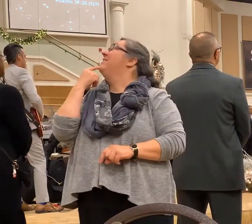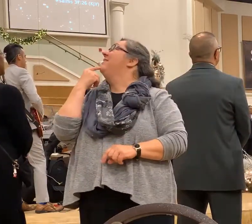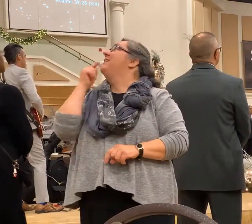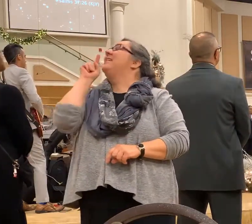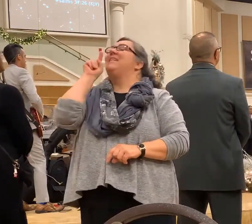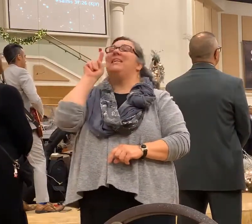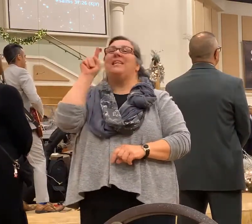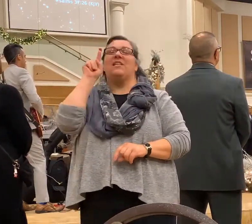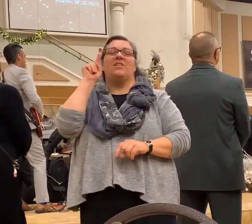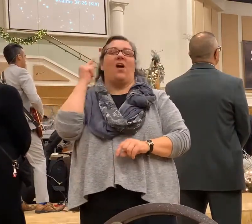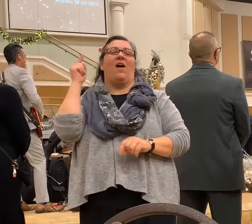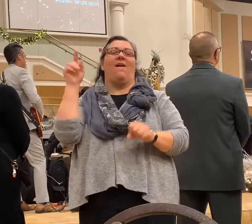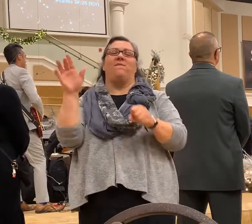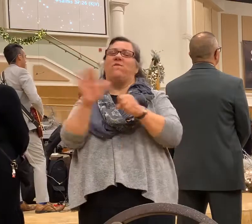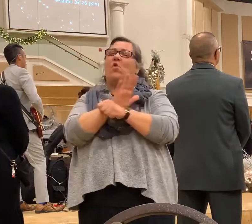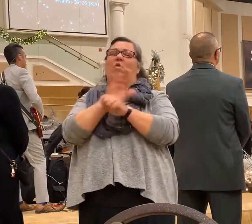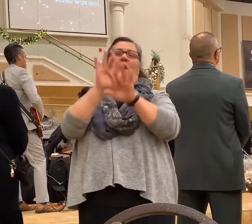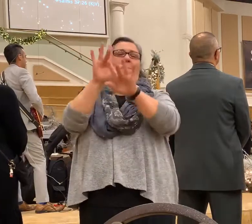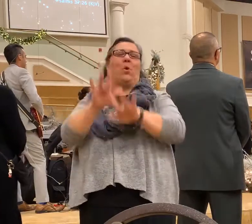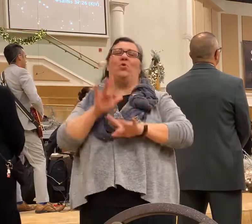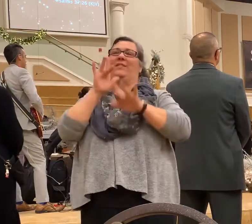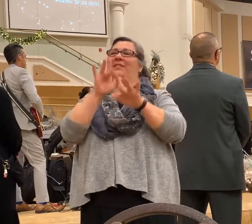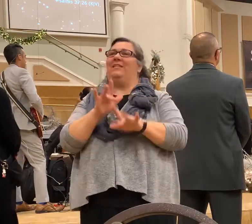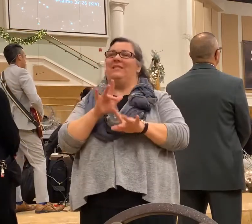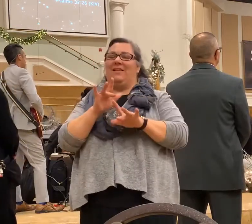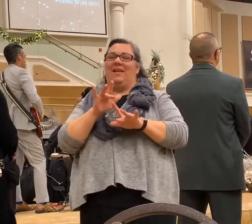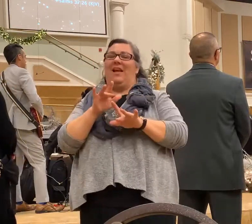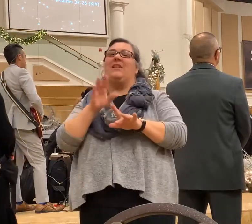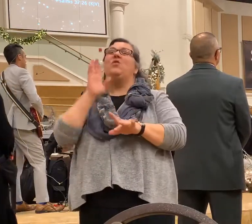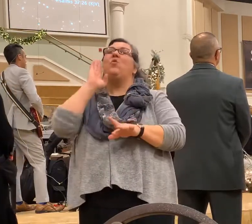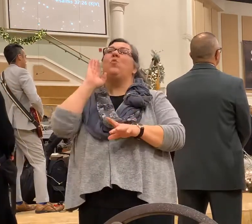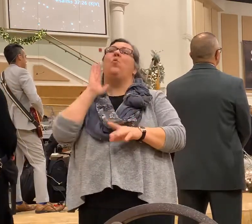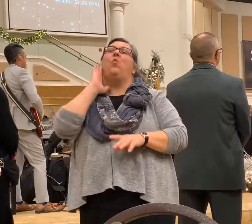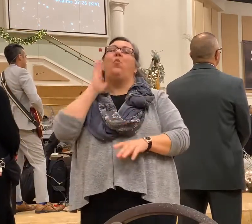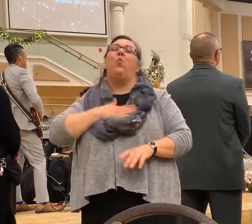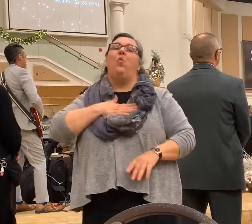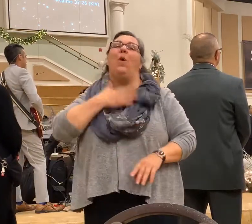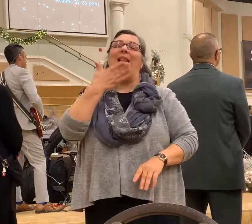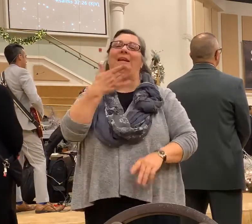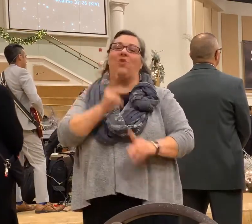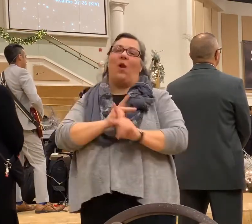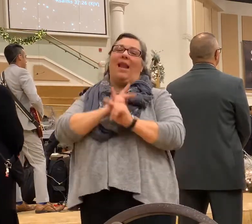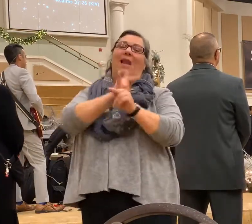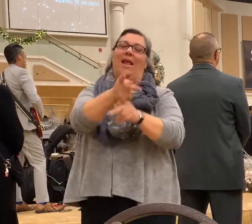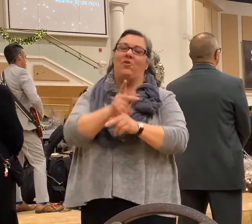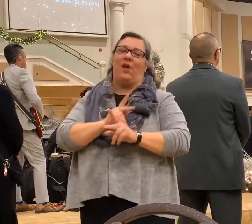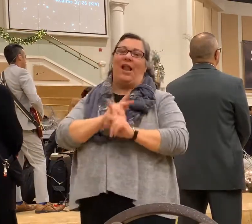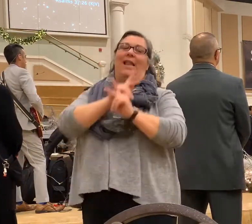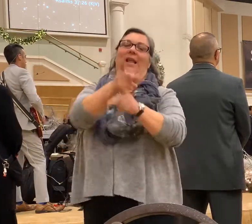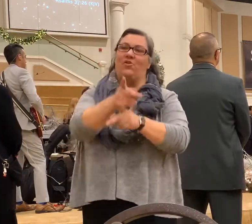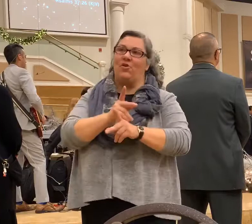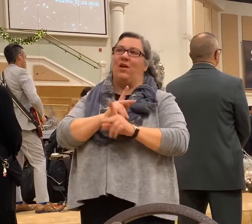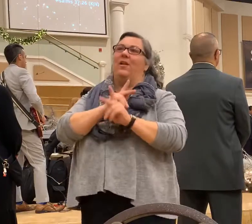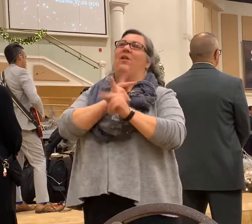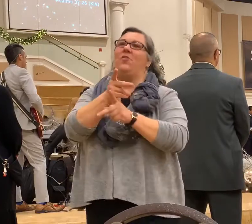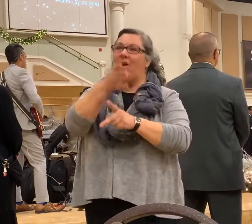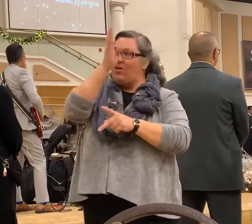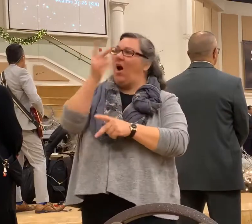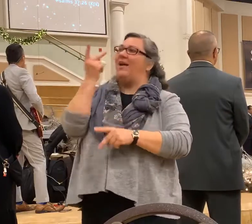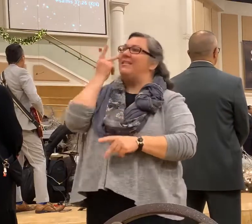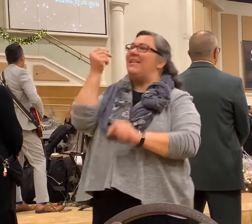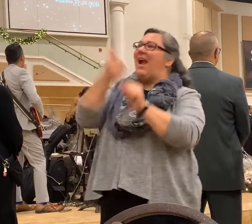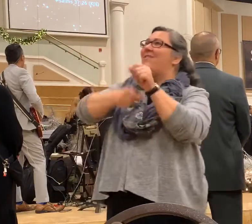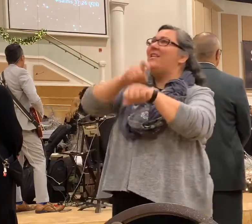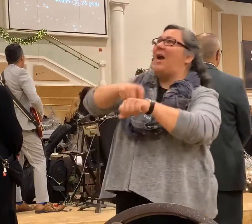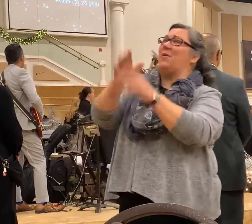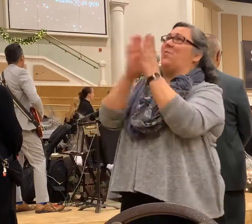banker who keeps good records. And he's willing to lend to you because he's seen every prayer you pray. He's seen every time you went back and said,